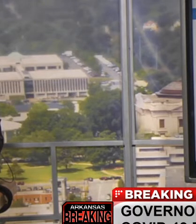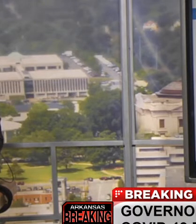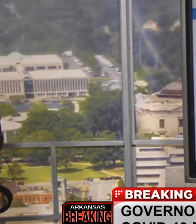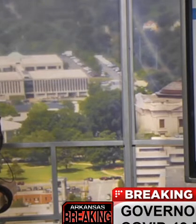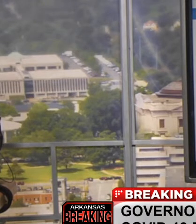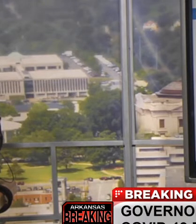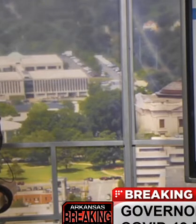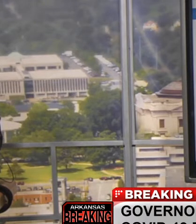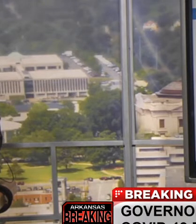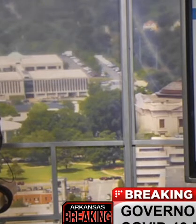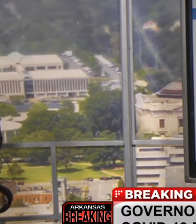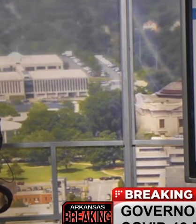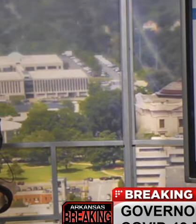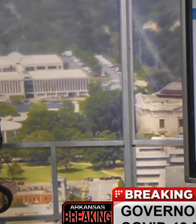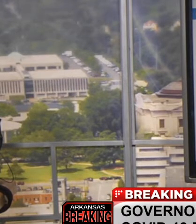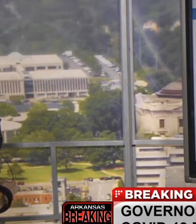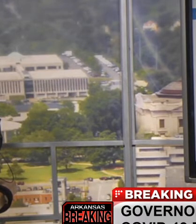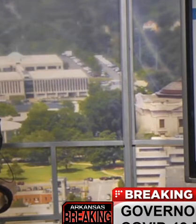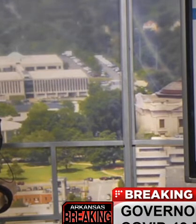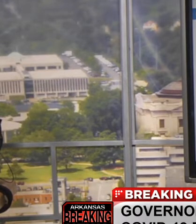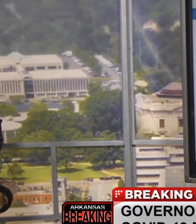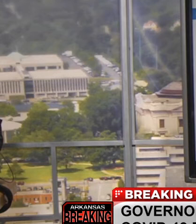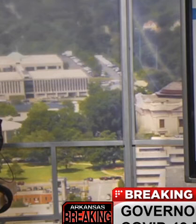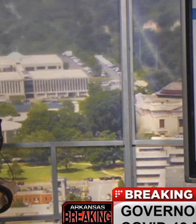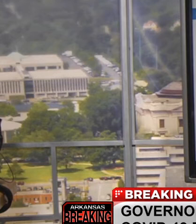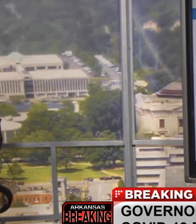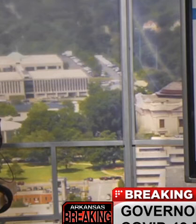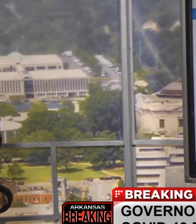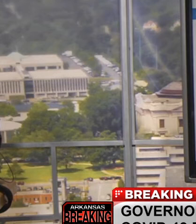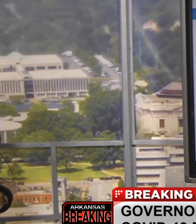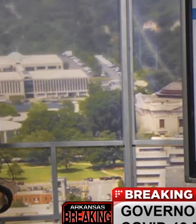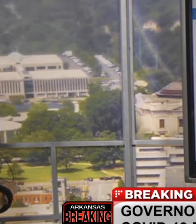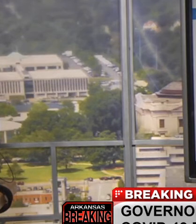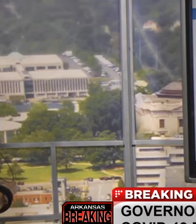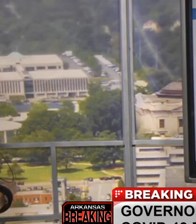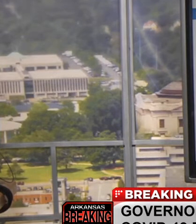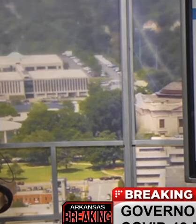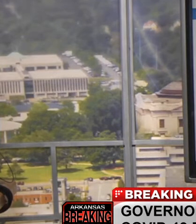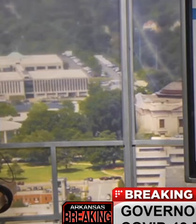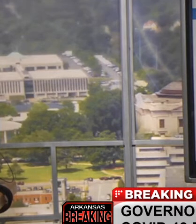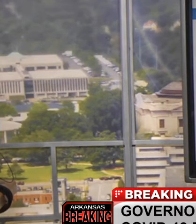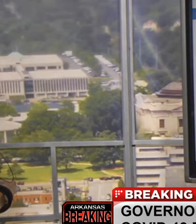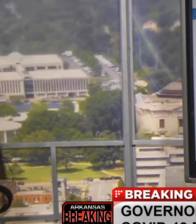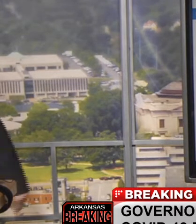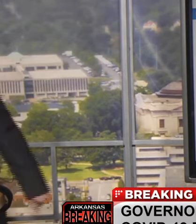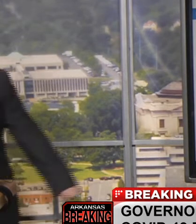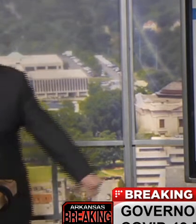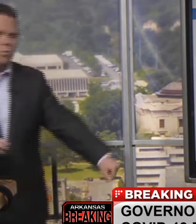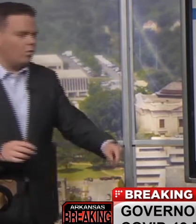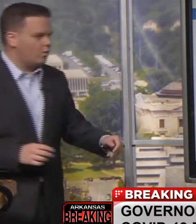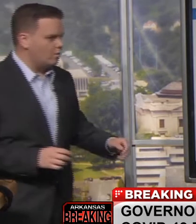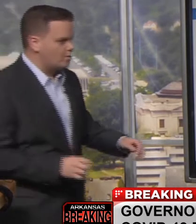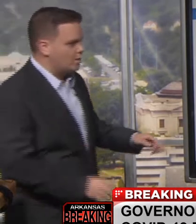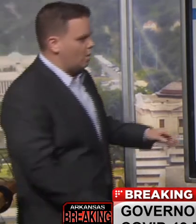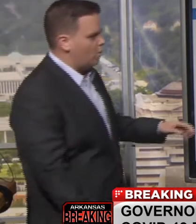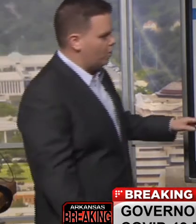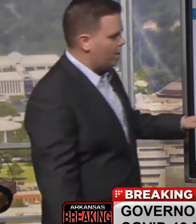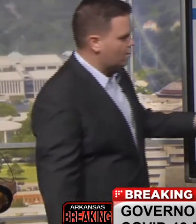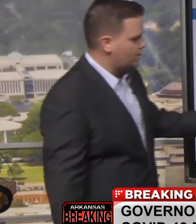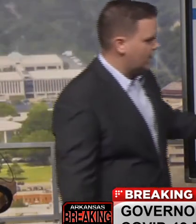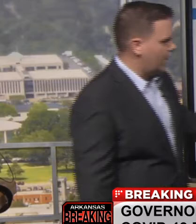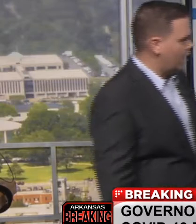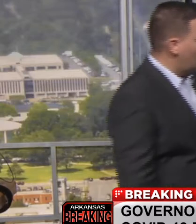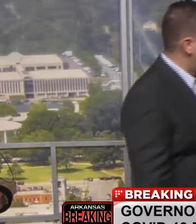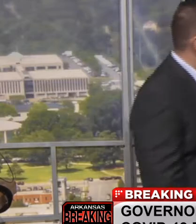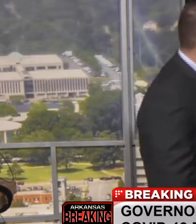healthcare system and putting strains on at least the healthcare workers. So what we